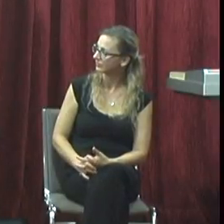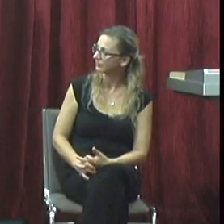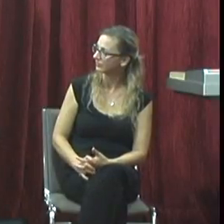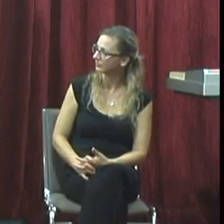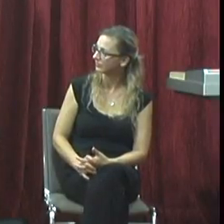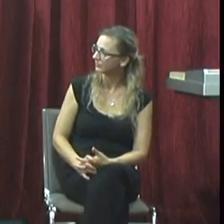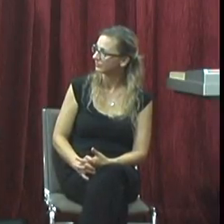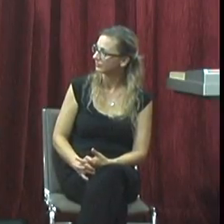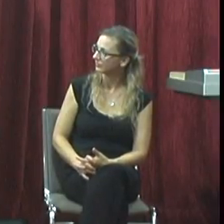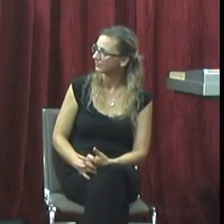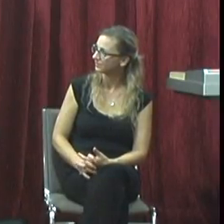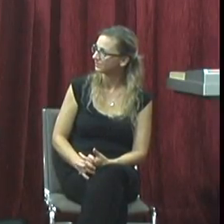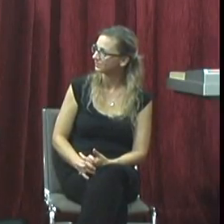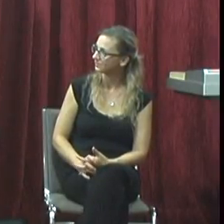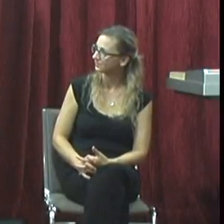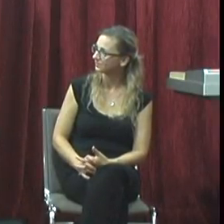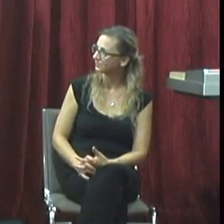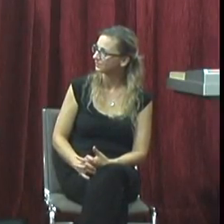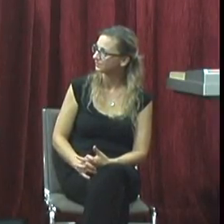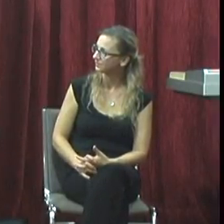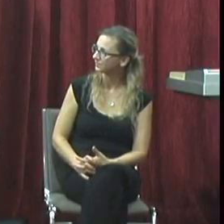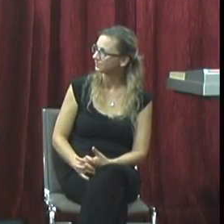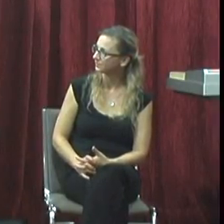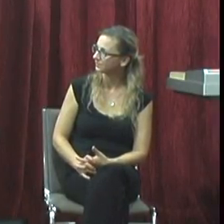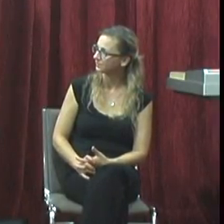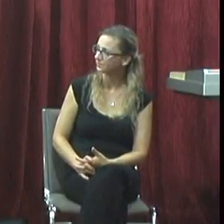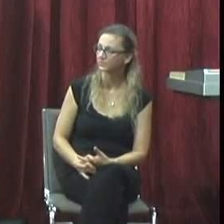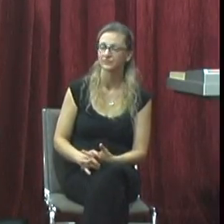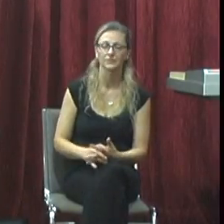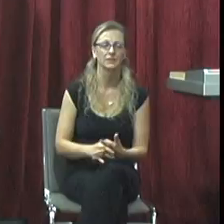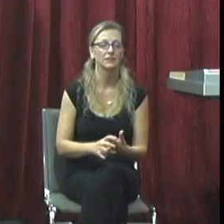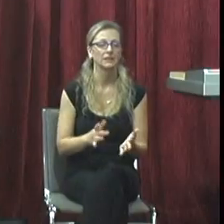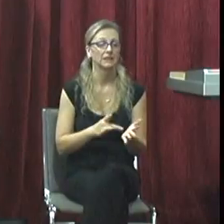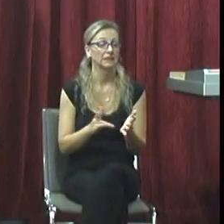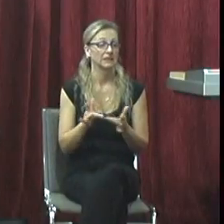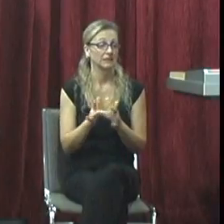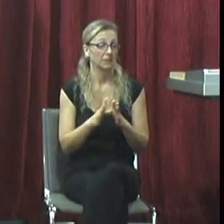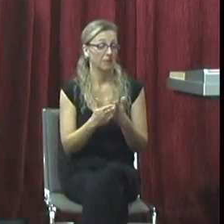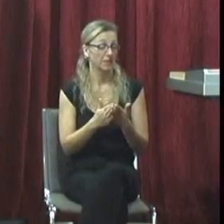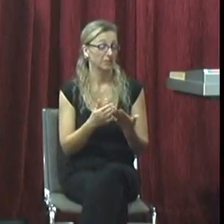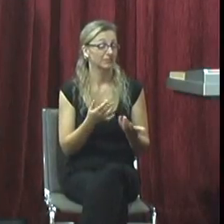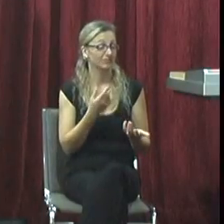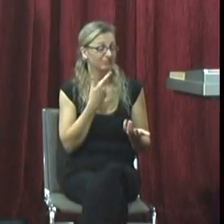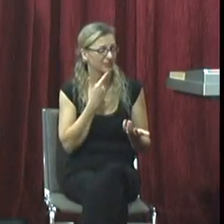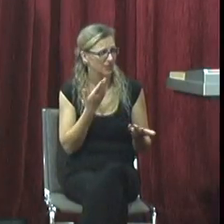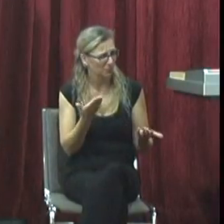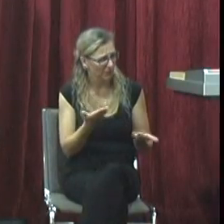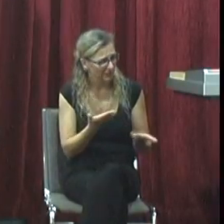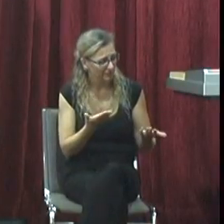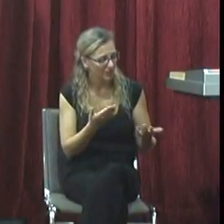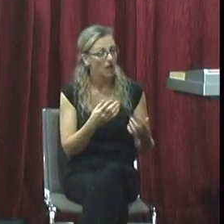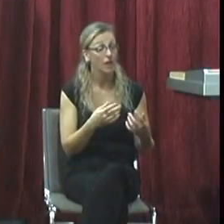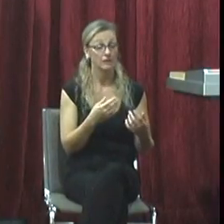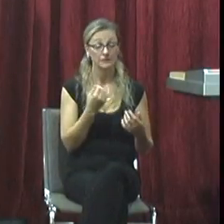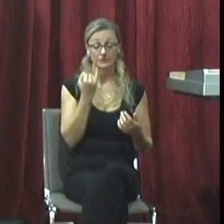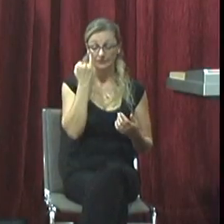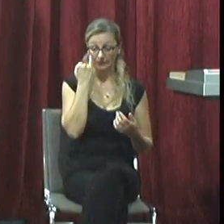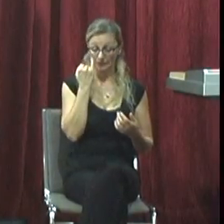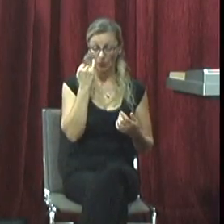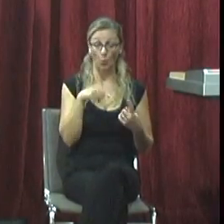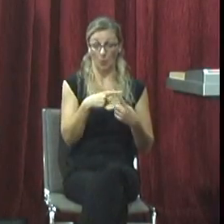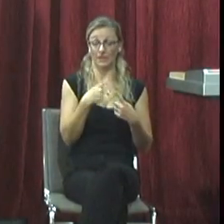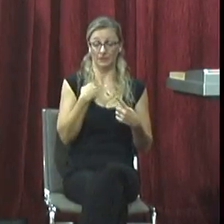warning. So what the Bible does say is that when we sin, we can repent. And God will forgive